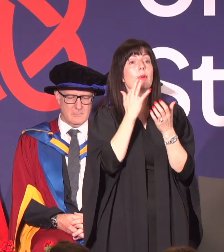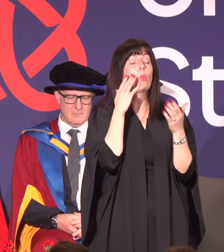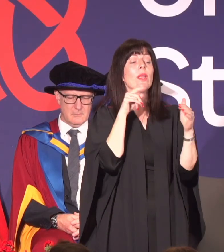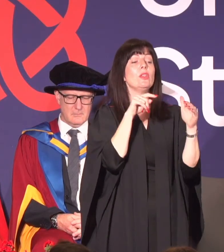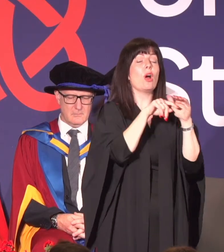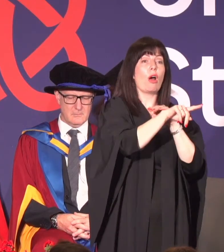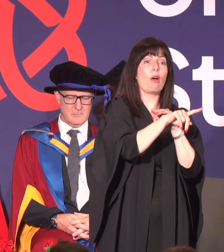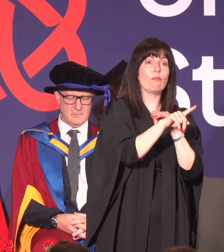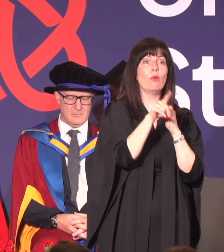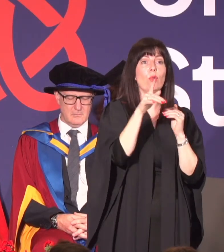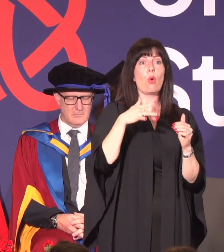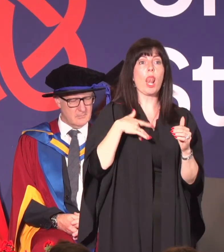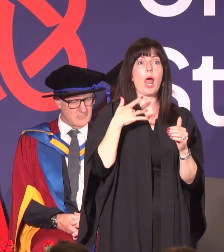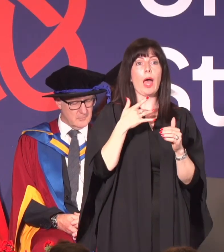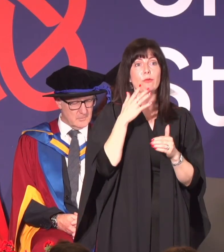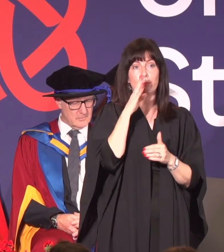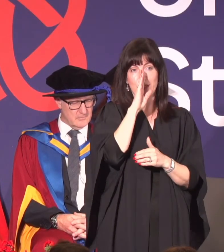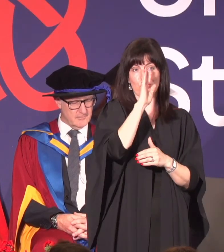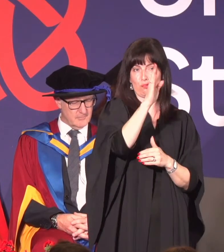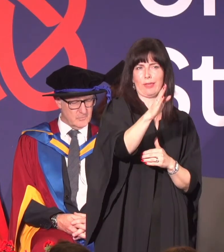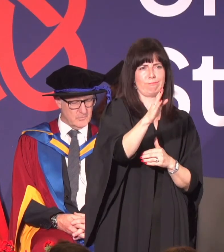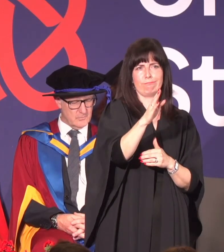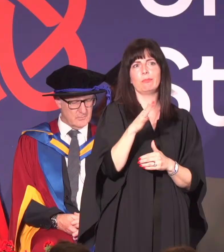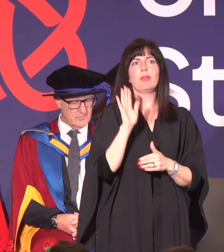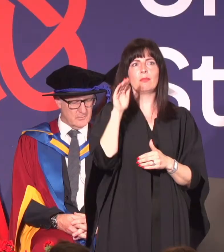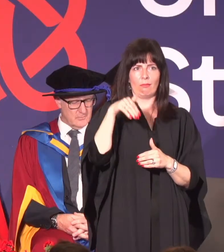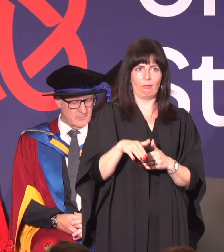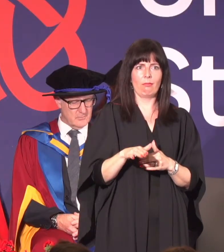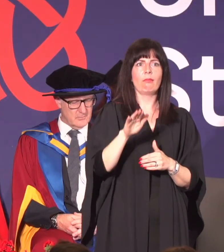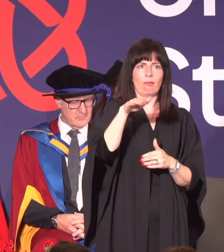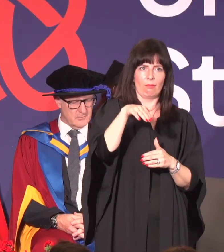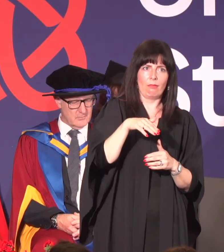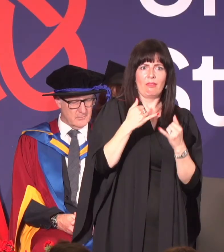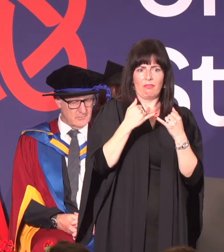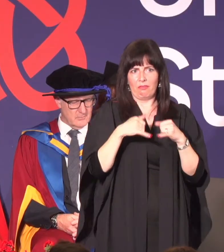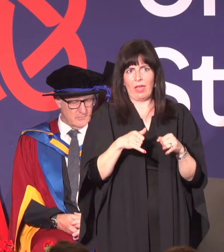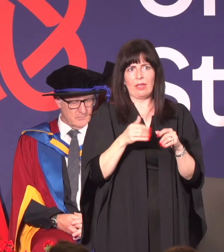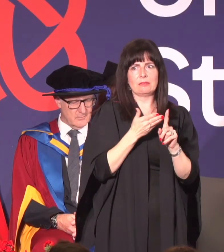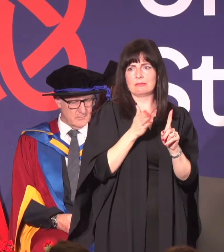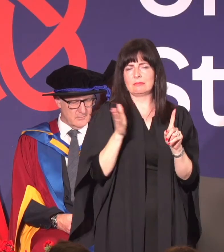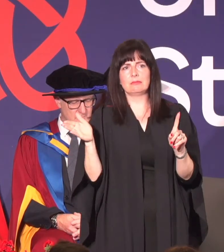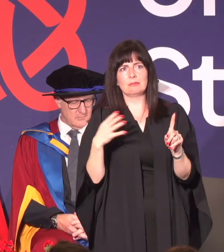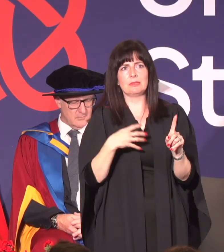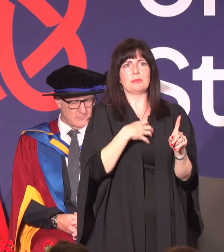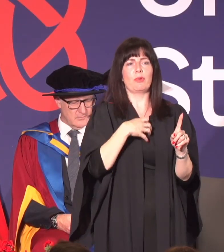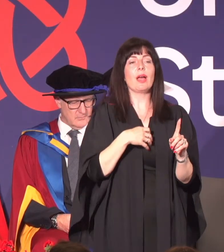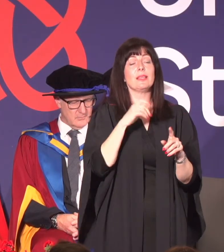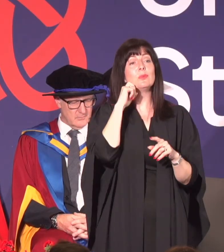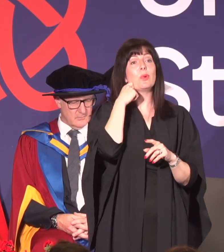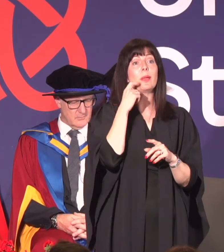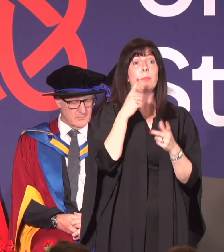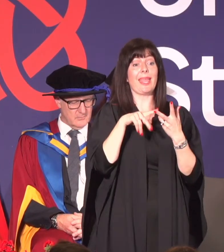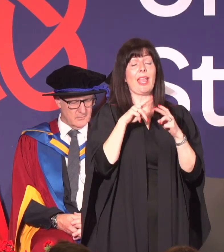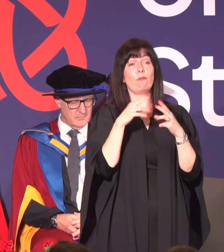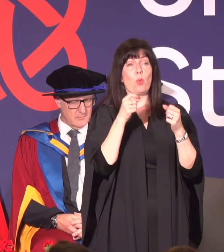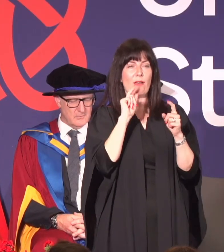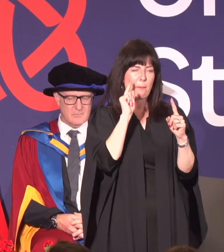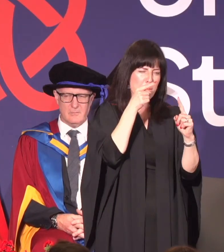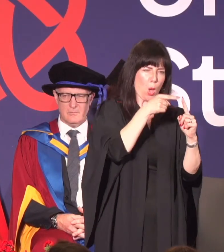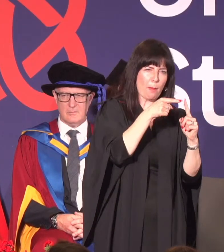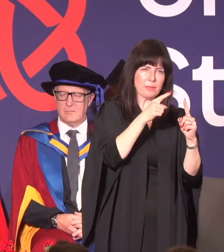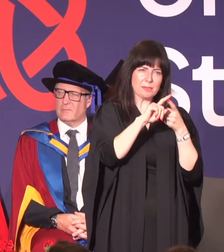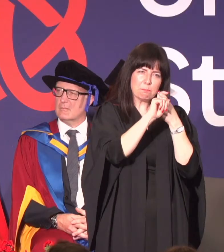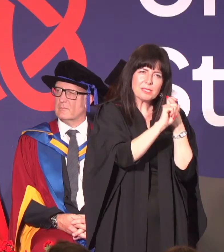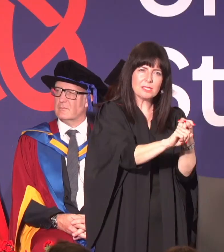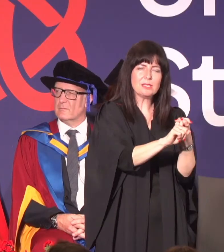be linear. There'll be setbacks, surprises, and sideways steps. But with purpose and persistence,